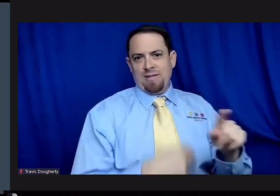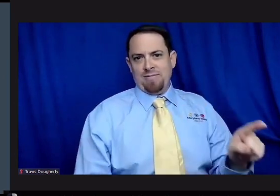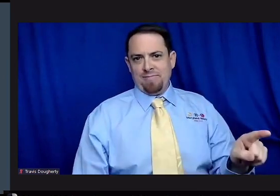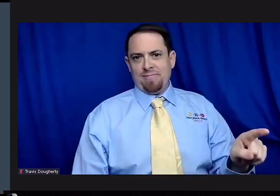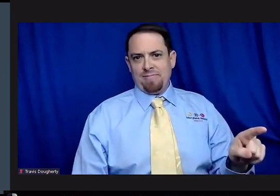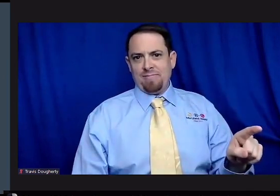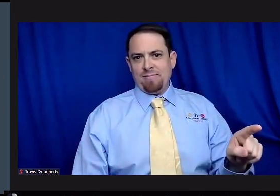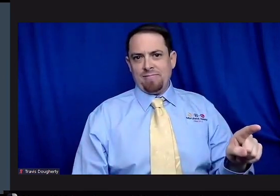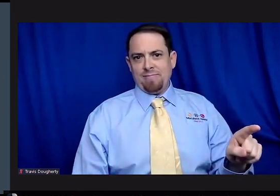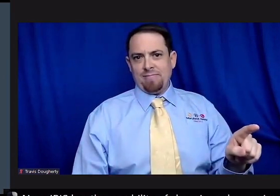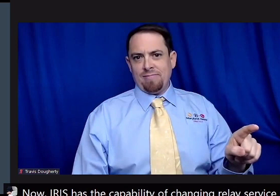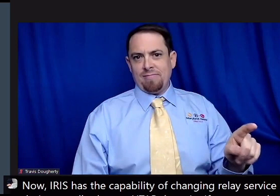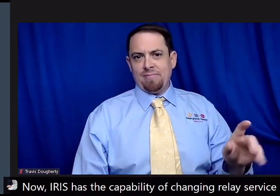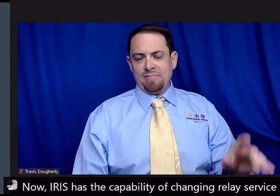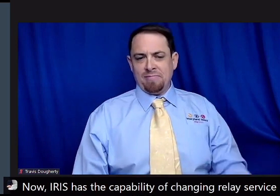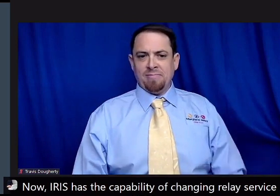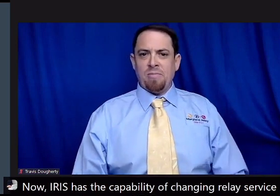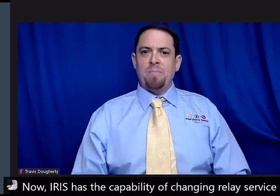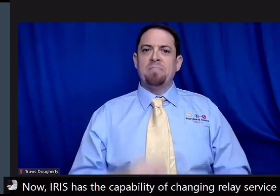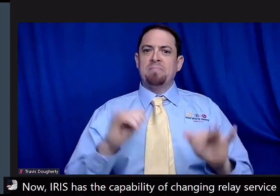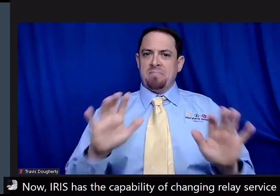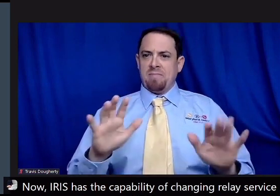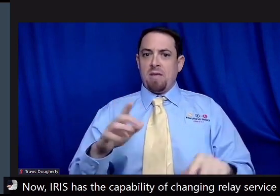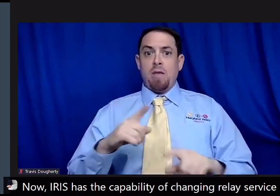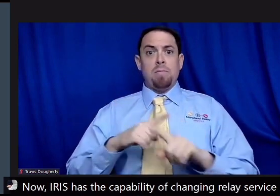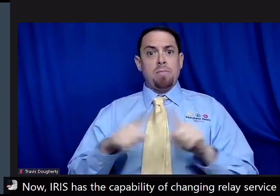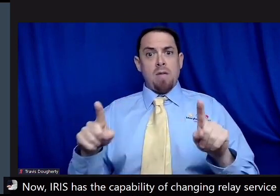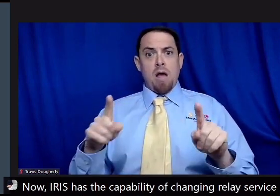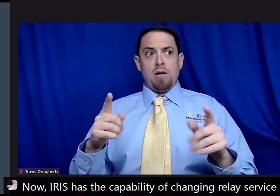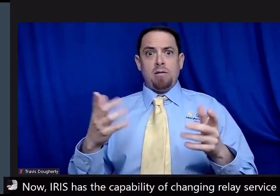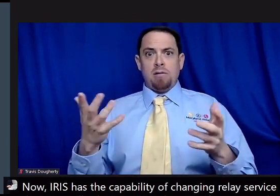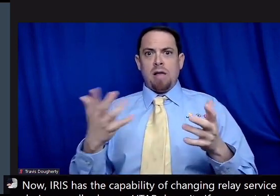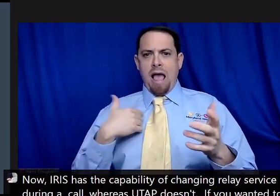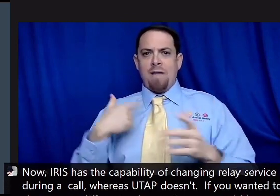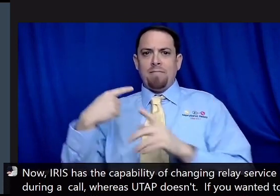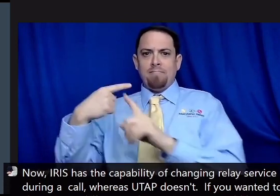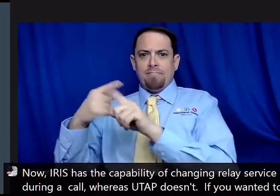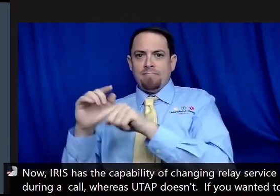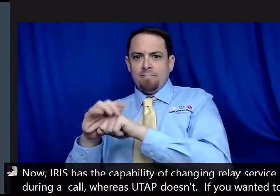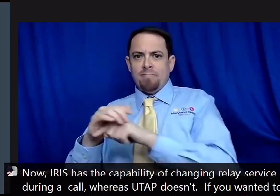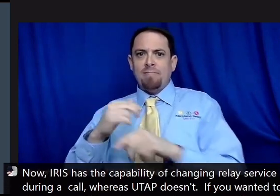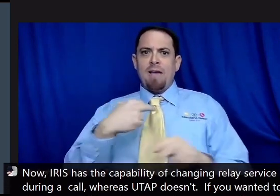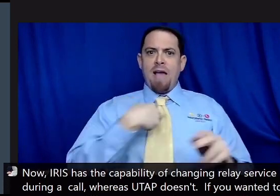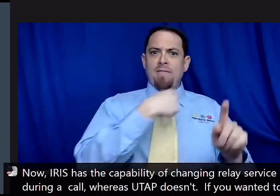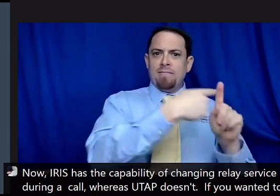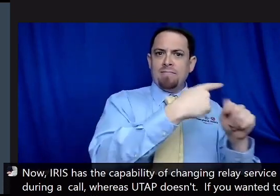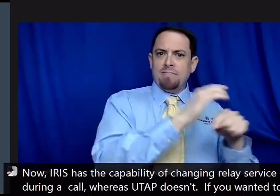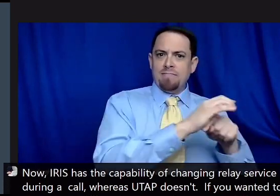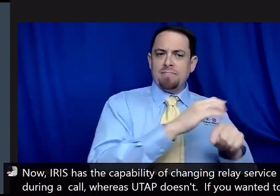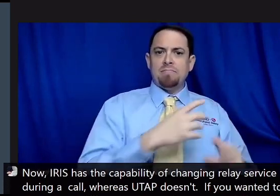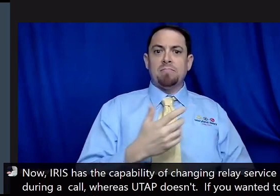to a different relay service, you would have to hang up and then reinitiate the call using the secondary service.